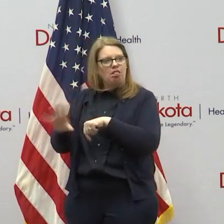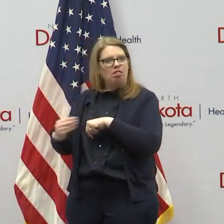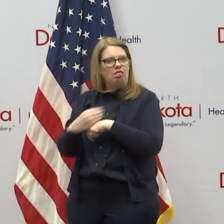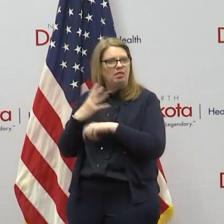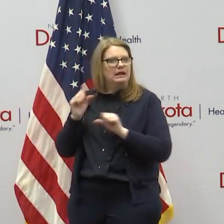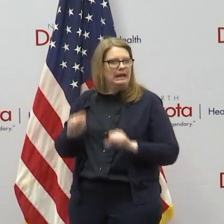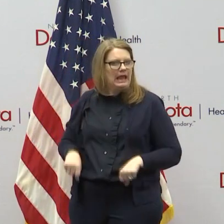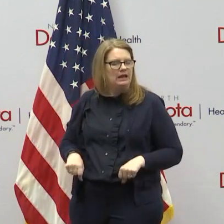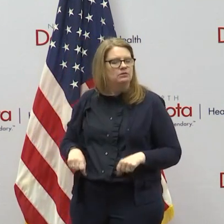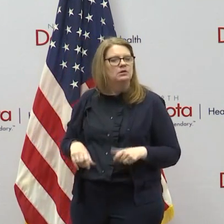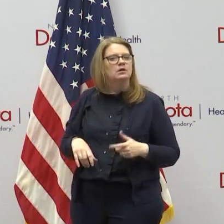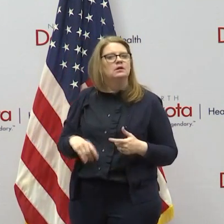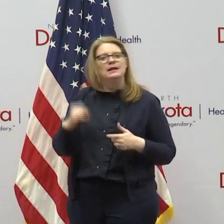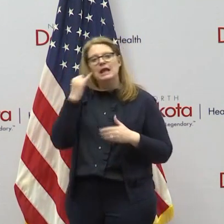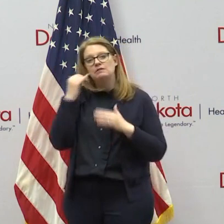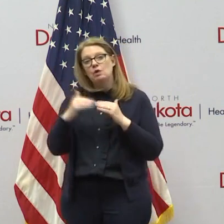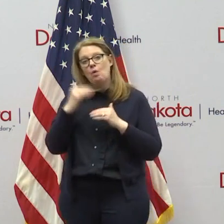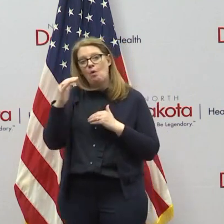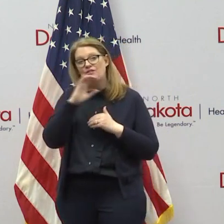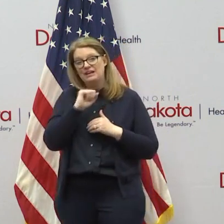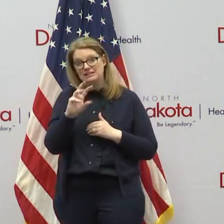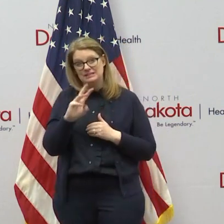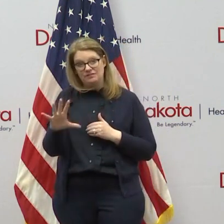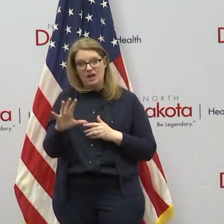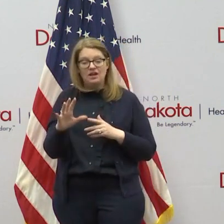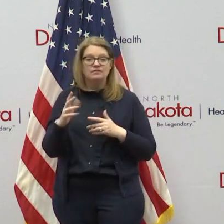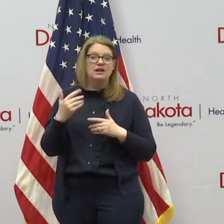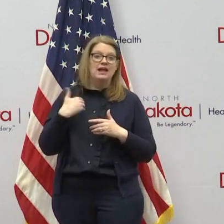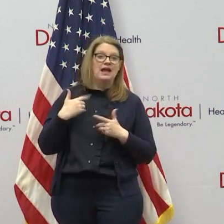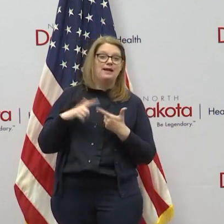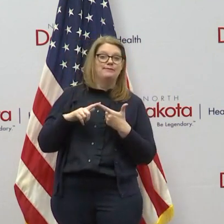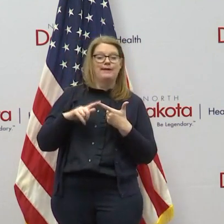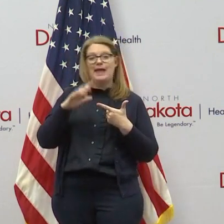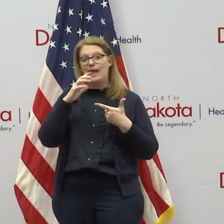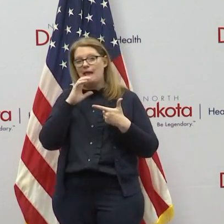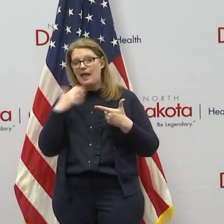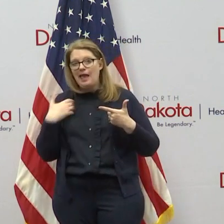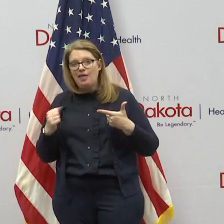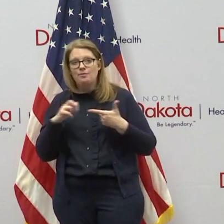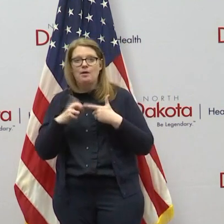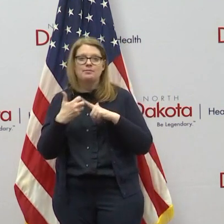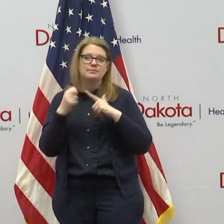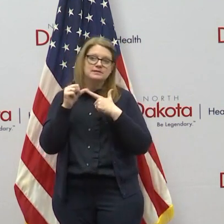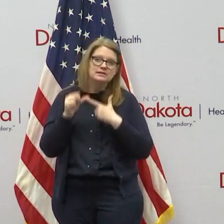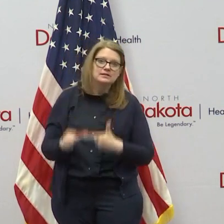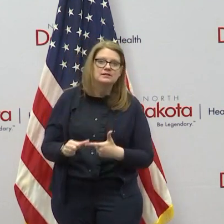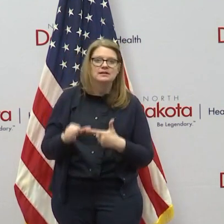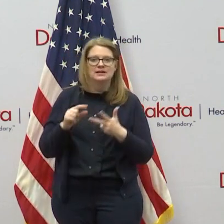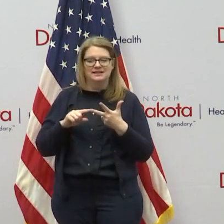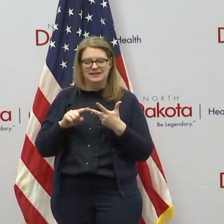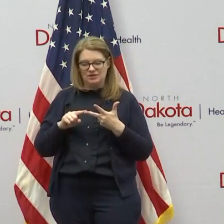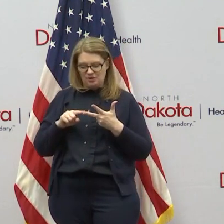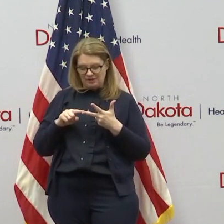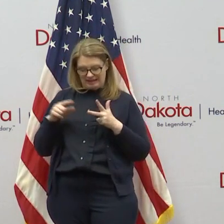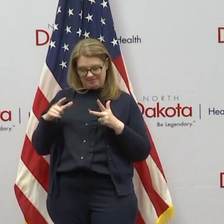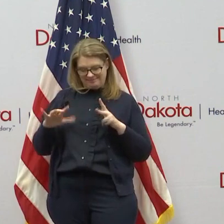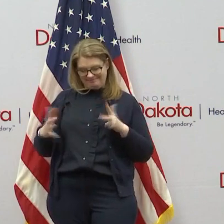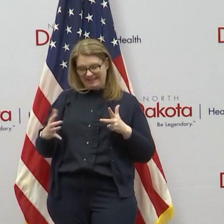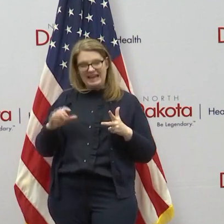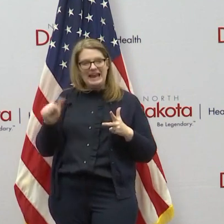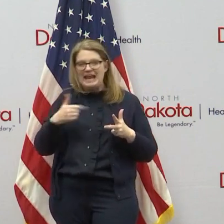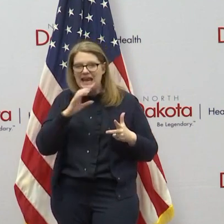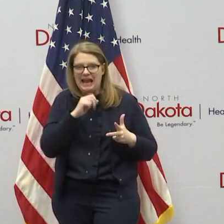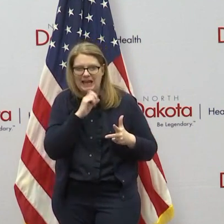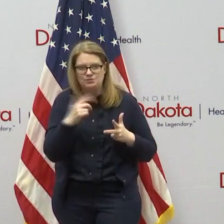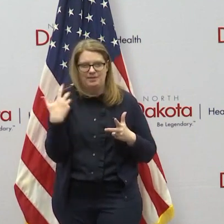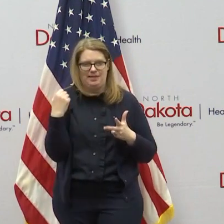couple of things. If you're over 65, you've got an underlying health condition. If you're in a vulnerable population of any age,